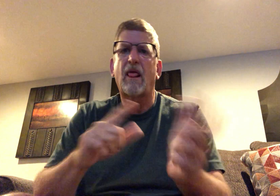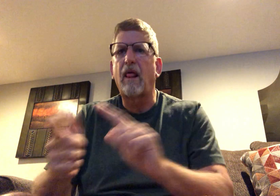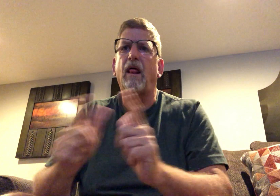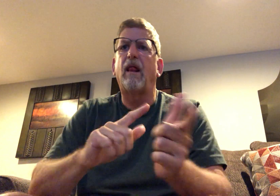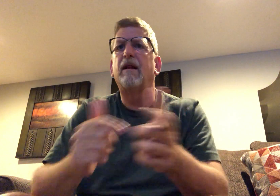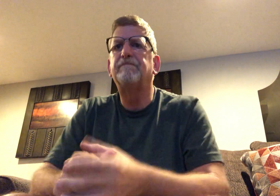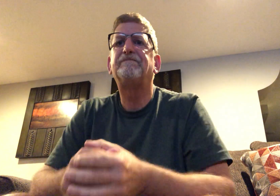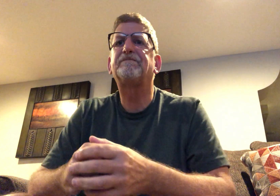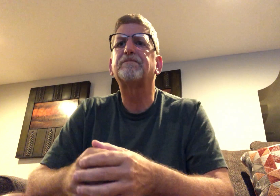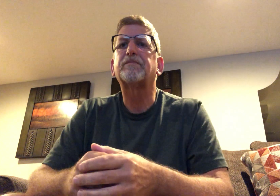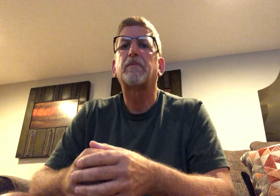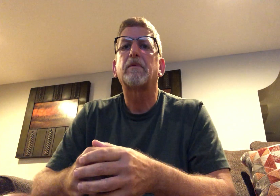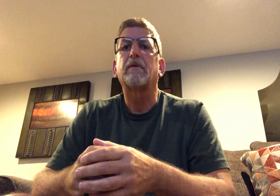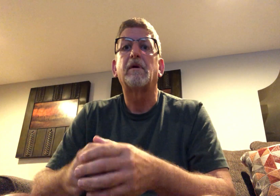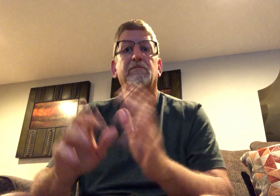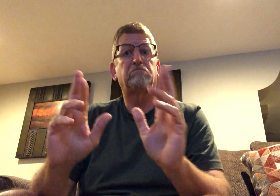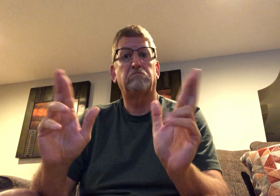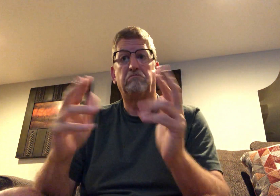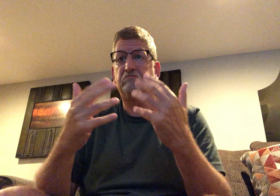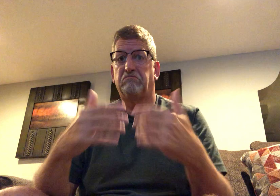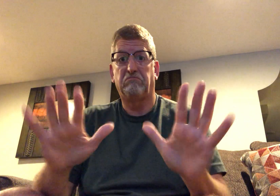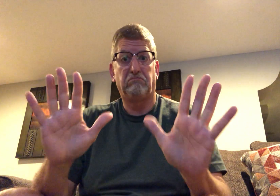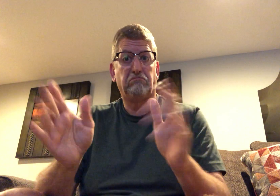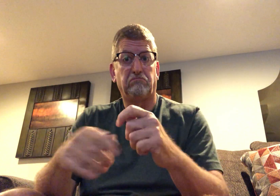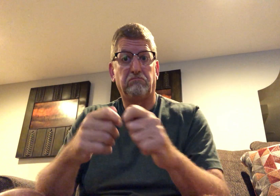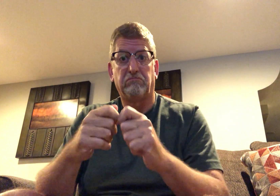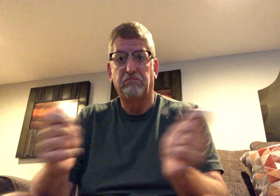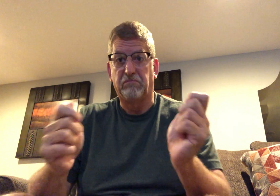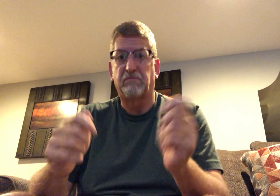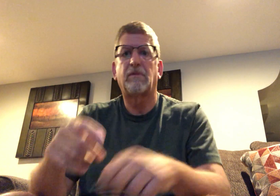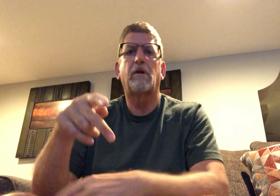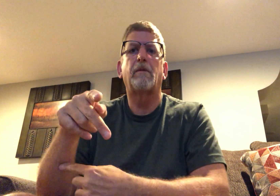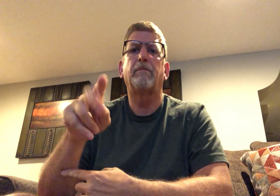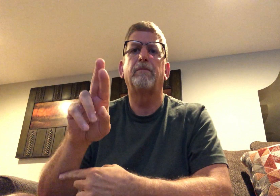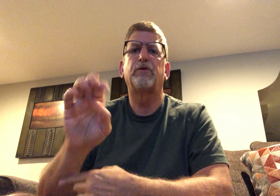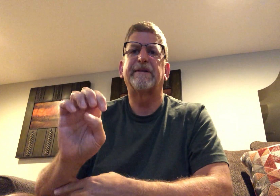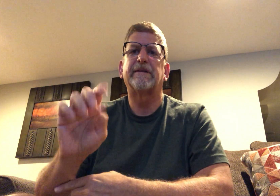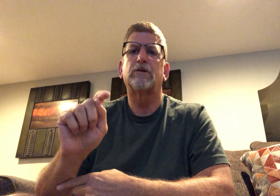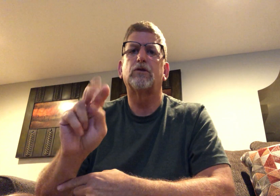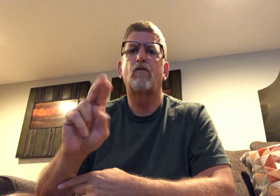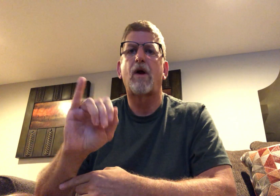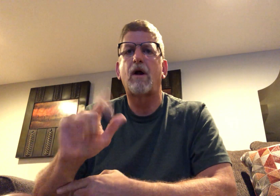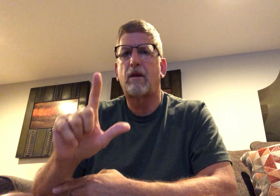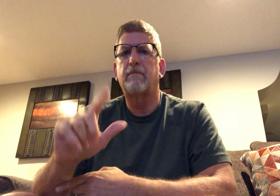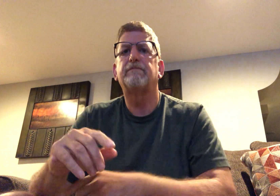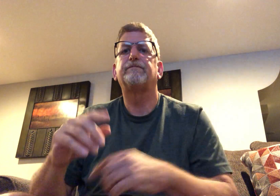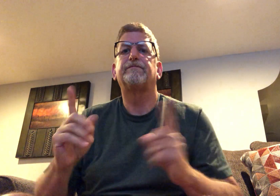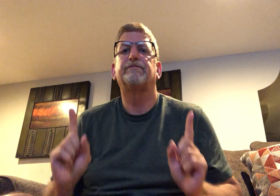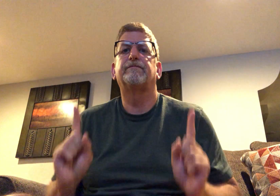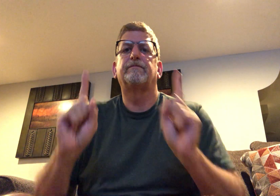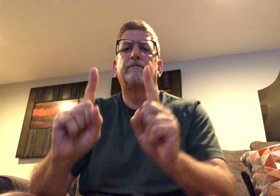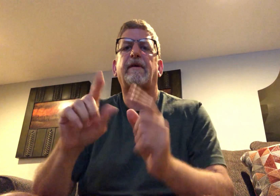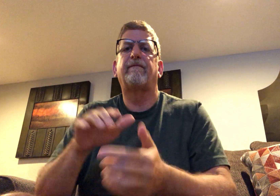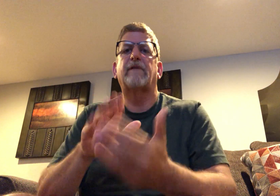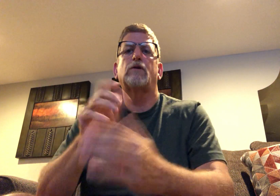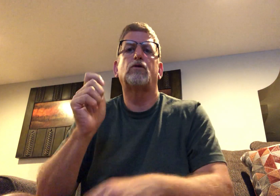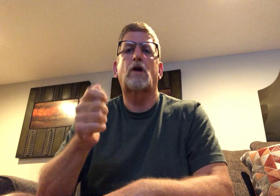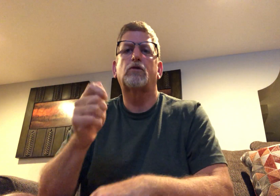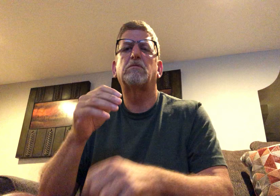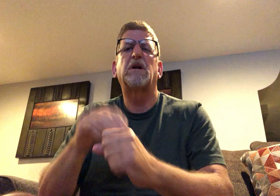one, but 3 instances of wearing blackface, dating back decades. The first was reported by Time magazine Wednesday